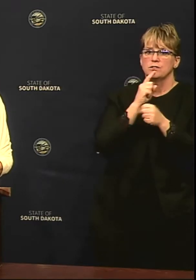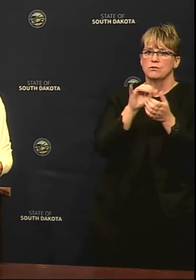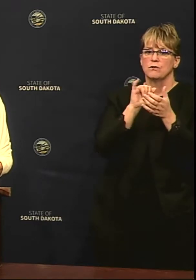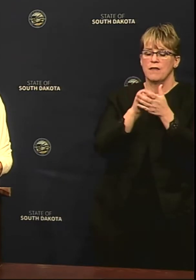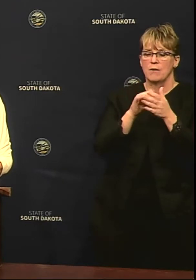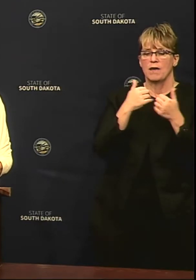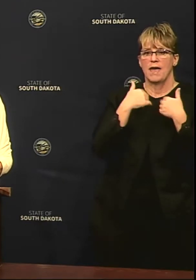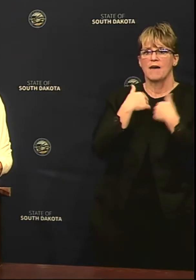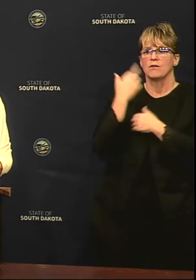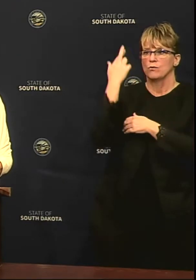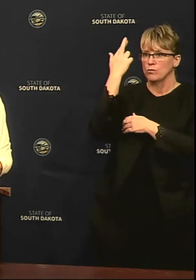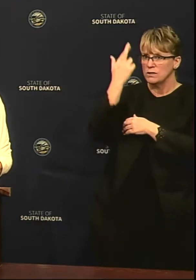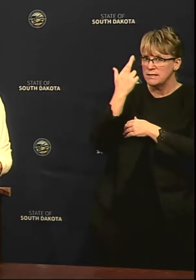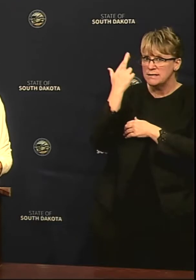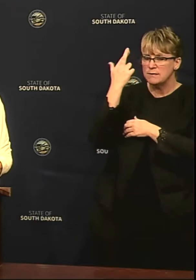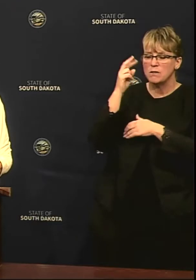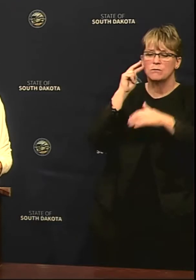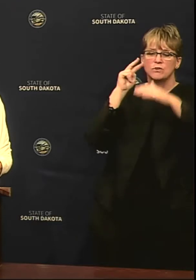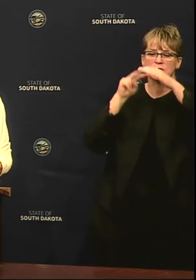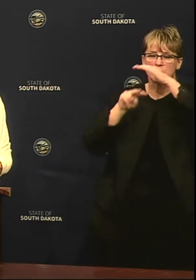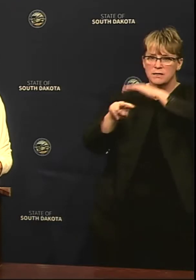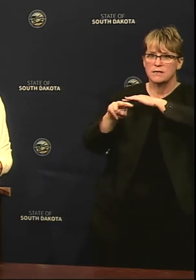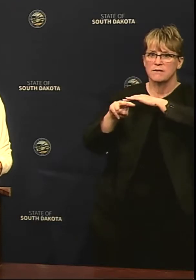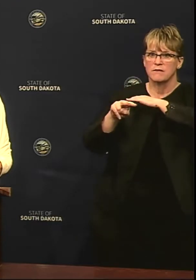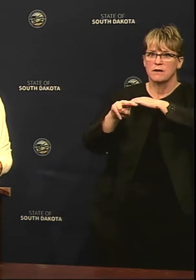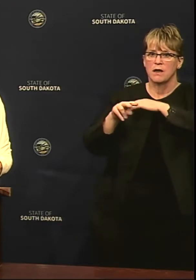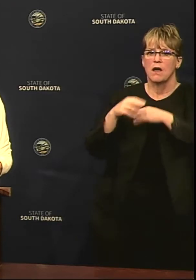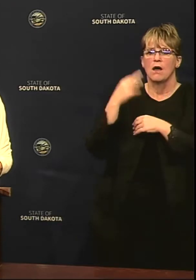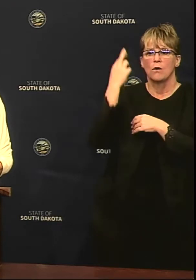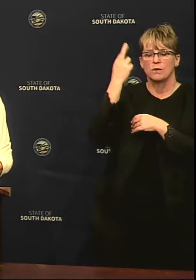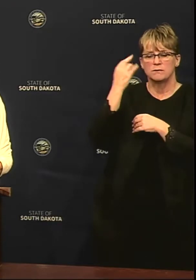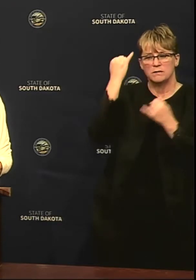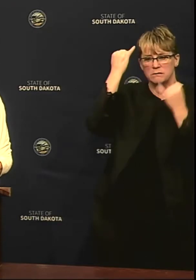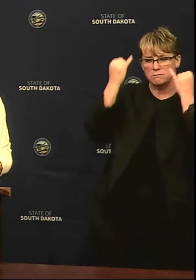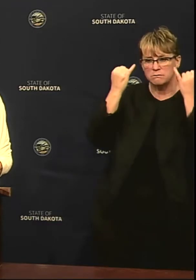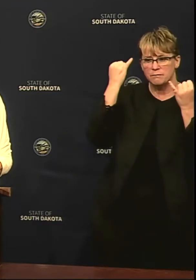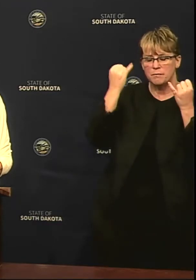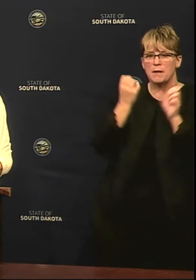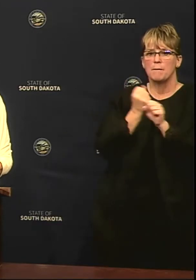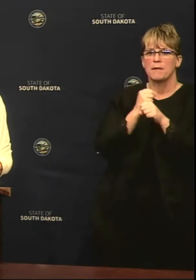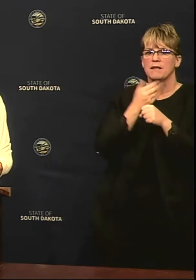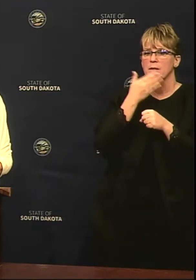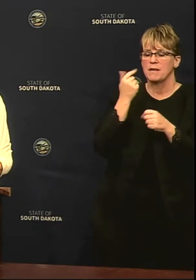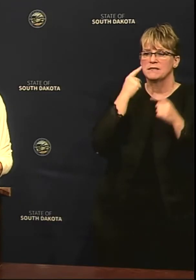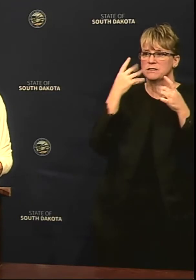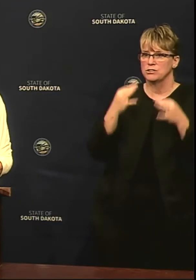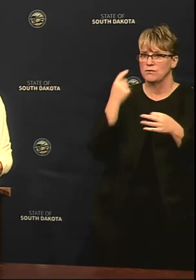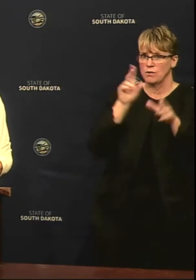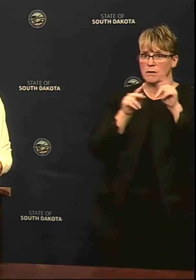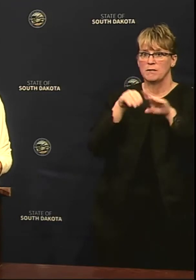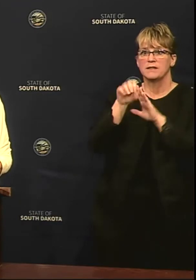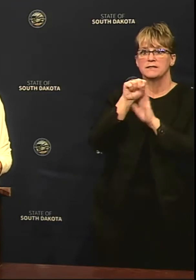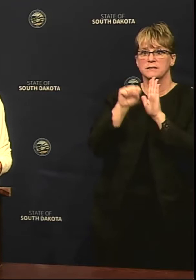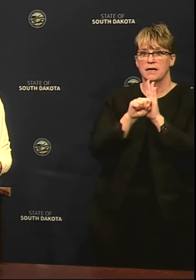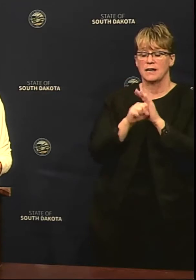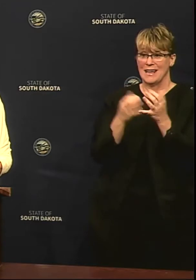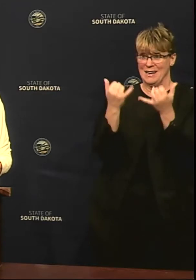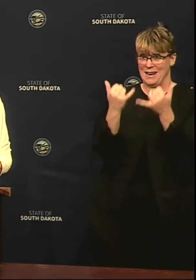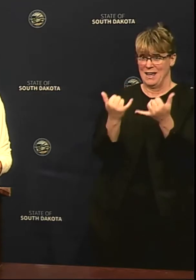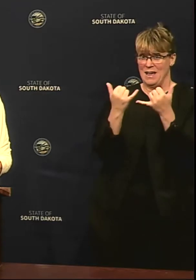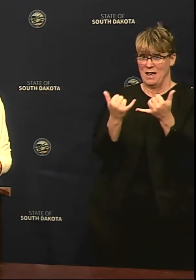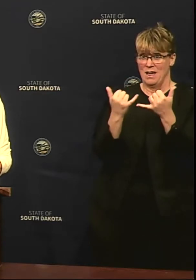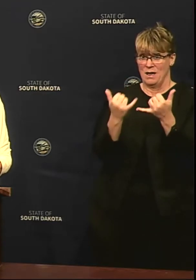maintain a reasonable perspective so that we can make the best decisions for the people in this state. So now more than